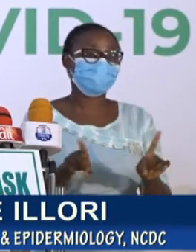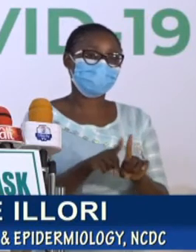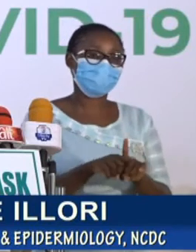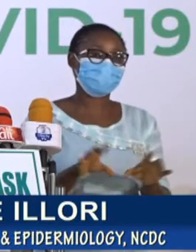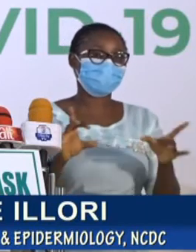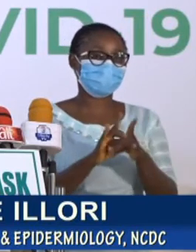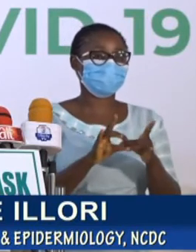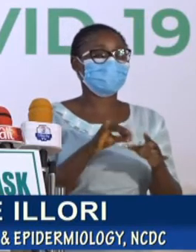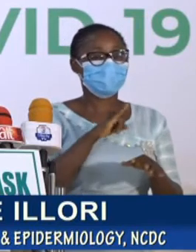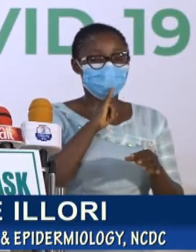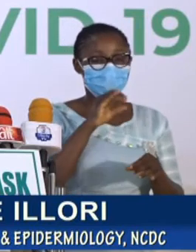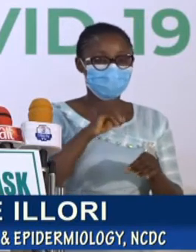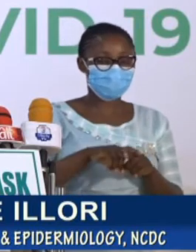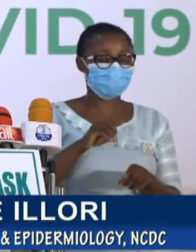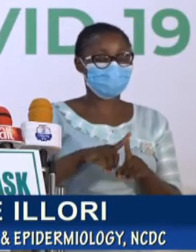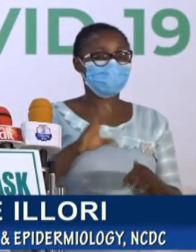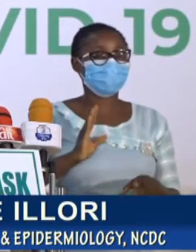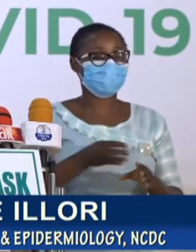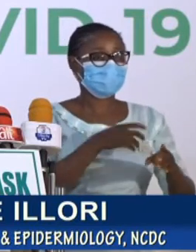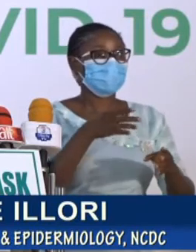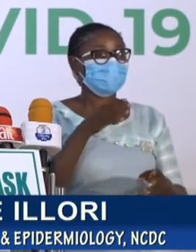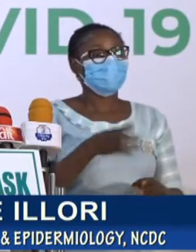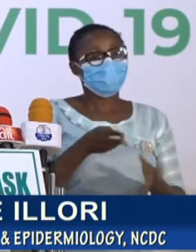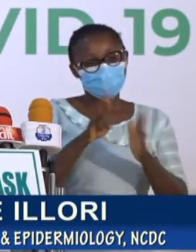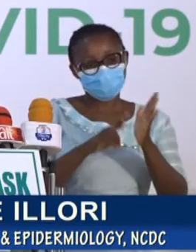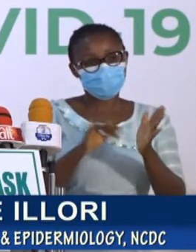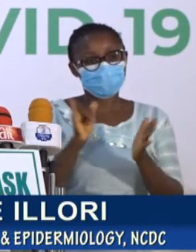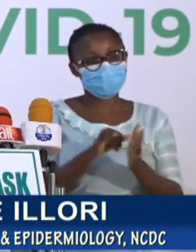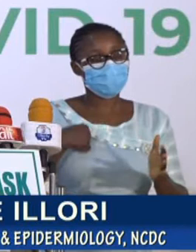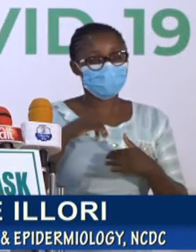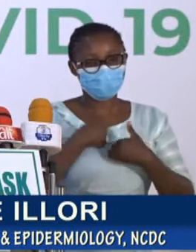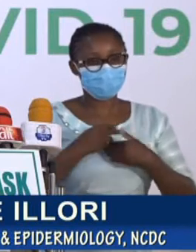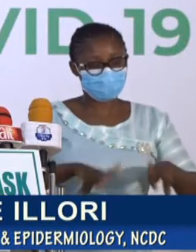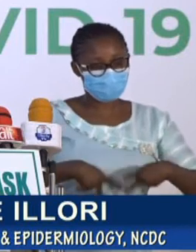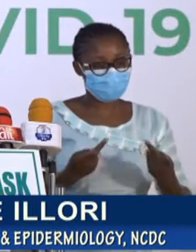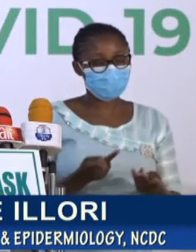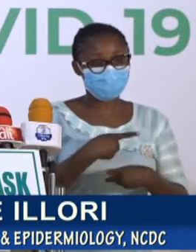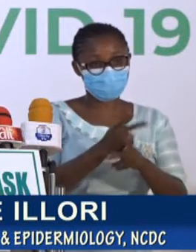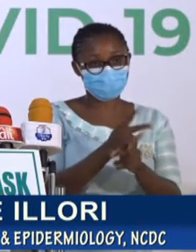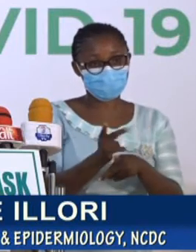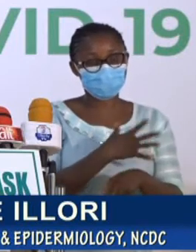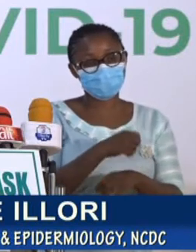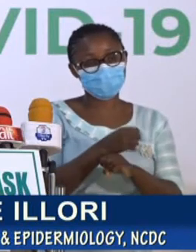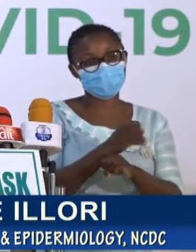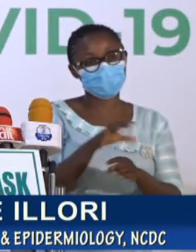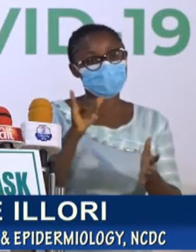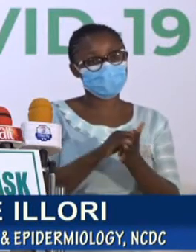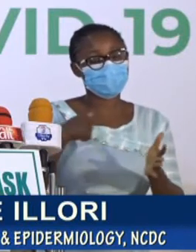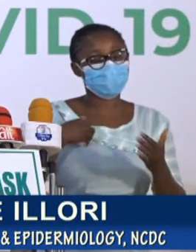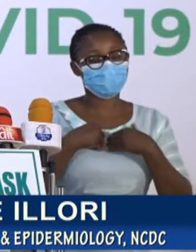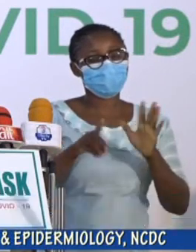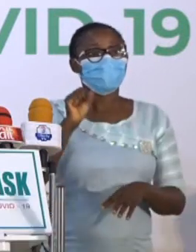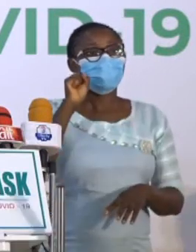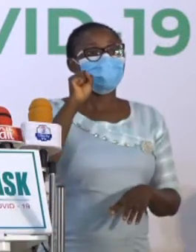feeds into our guideline, which we have produced, and advisories which we have developed and sent to